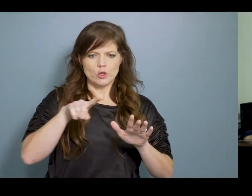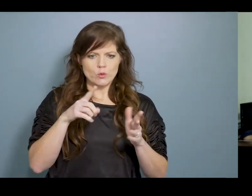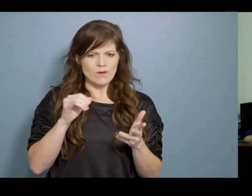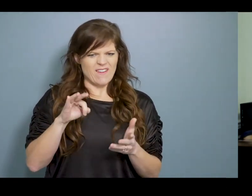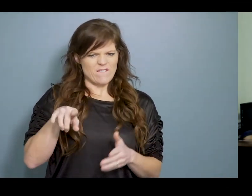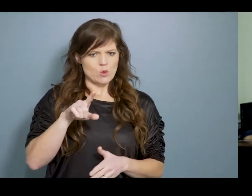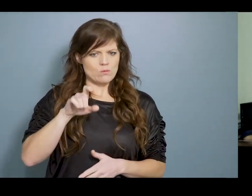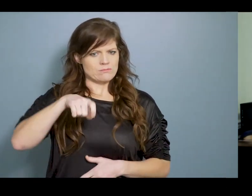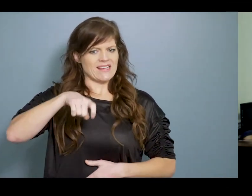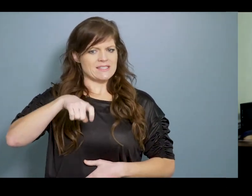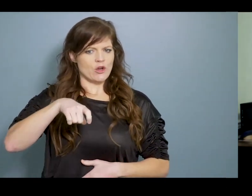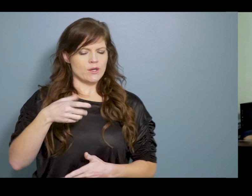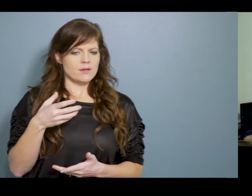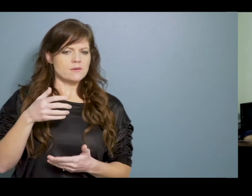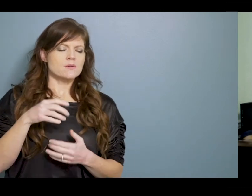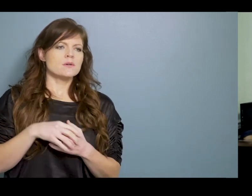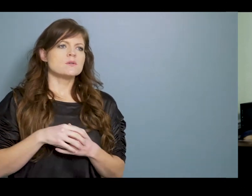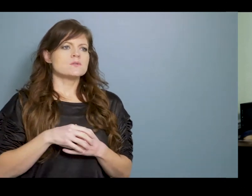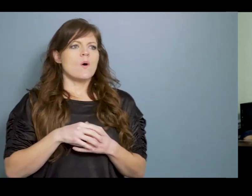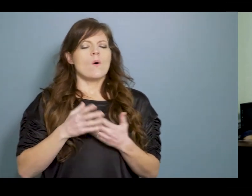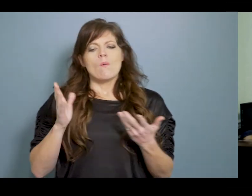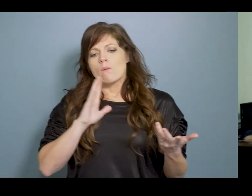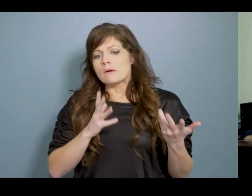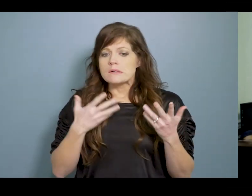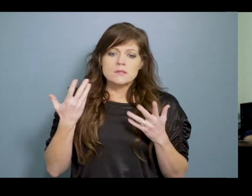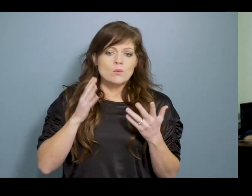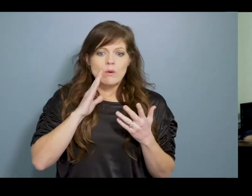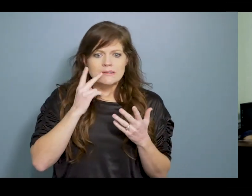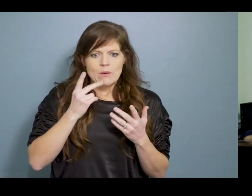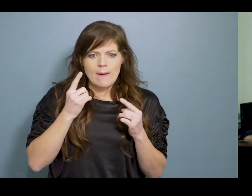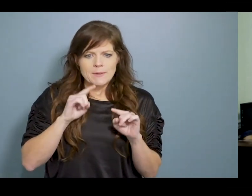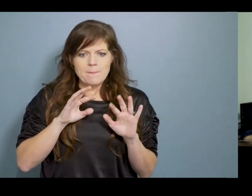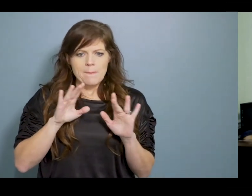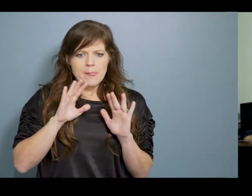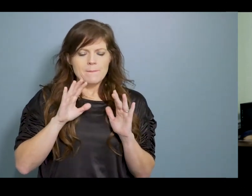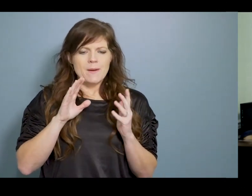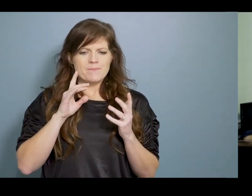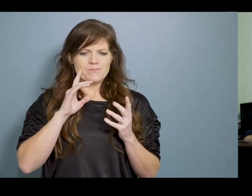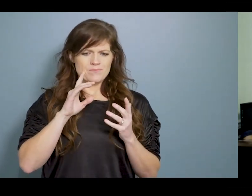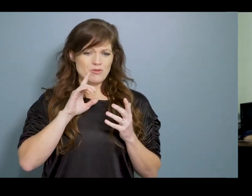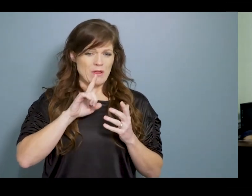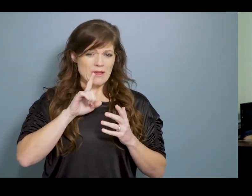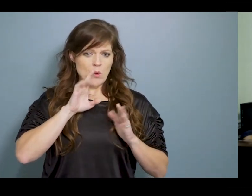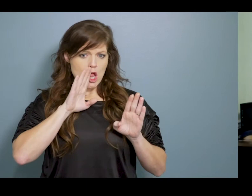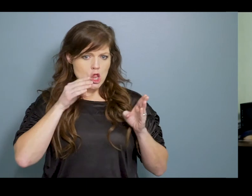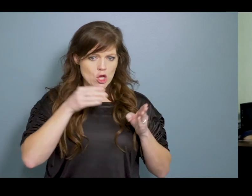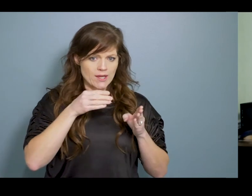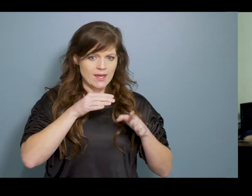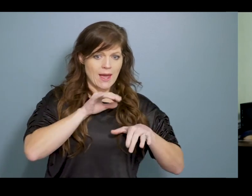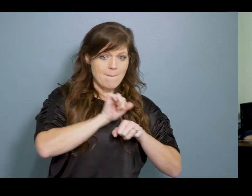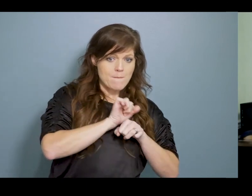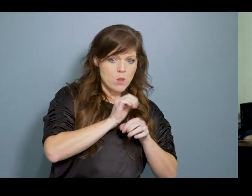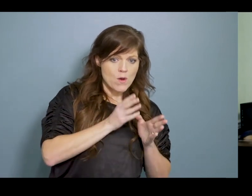exploring is once we're able to identify when, you know, different subsets of employees or students are eligible